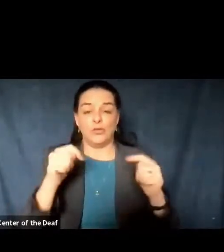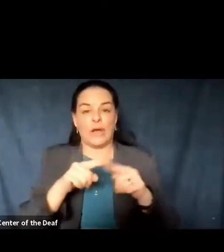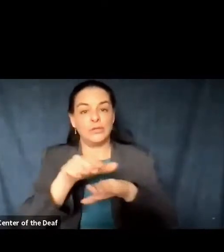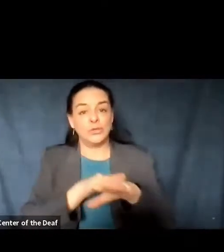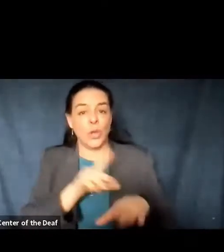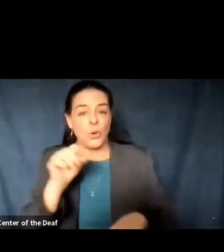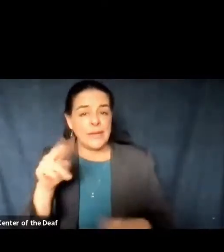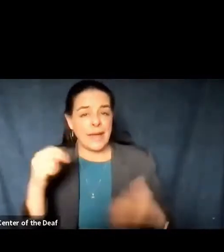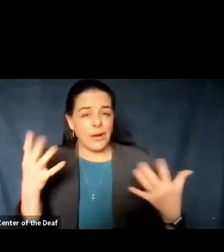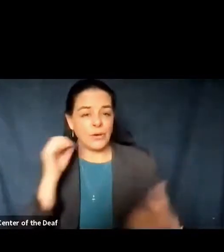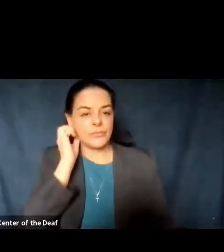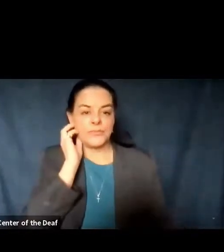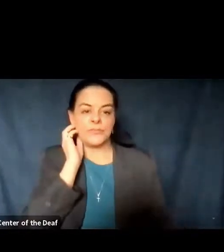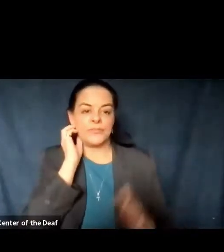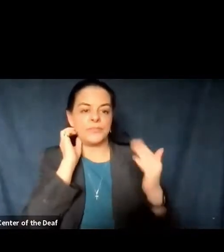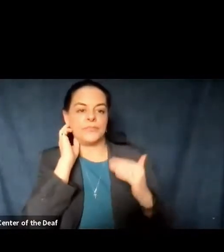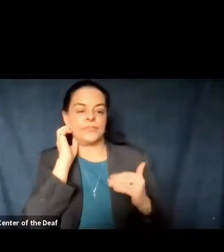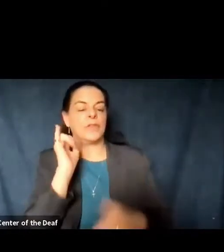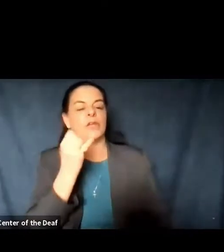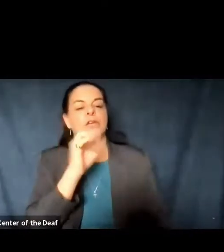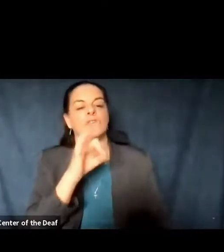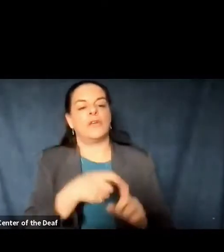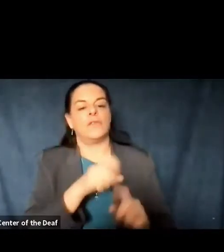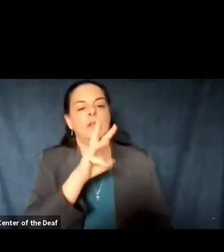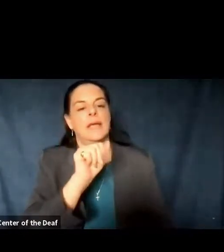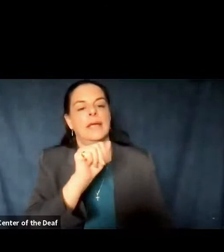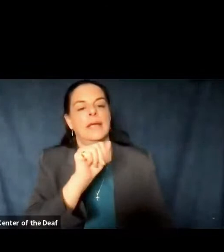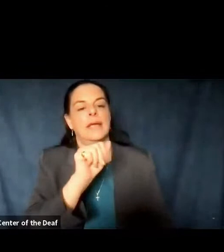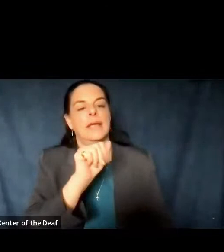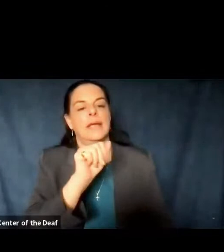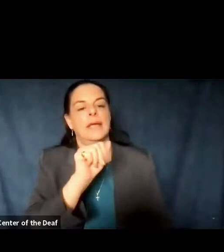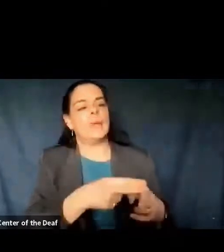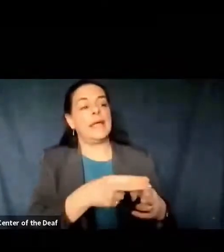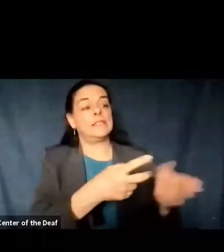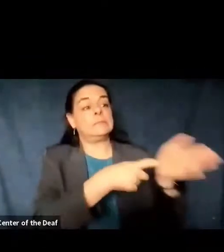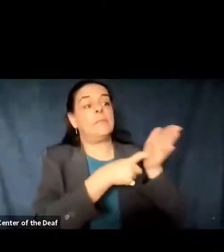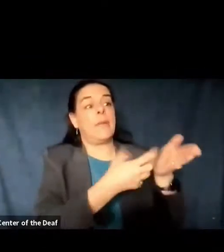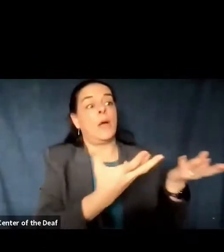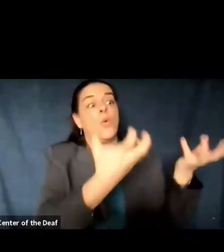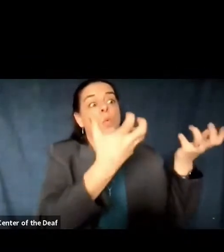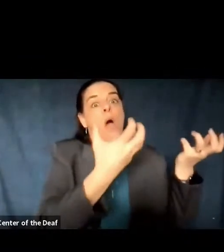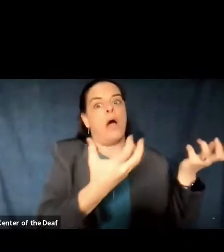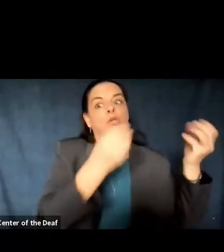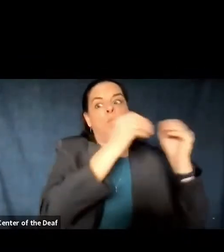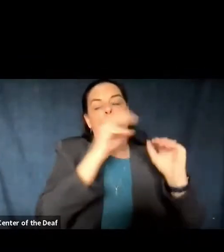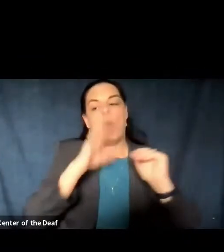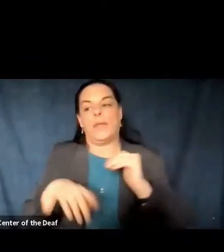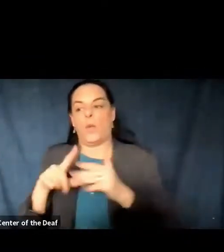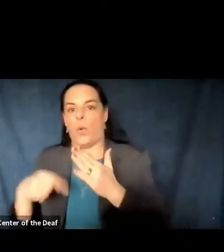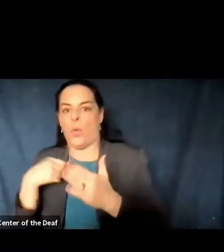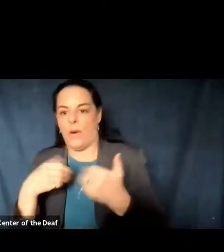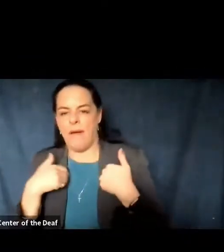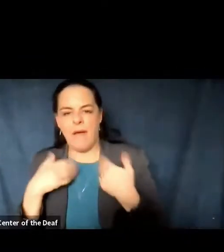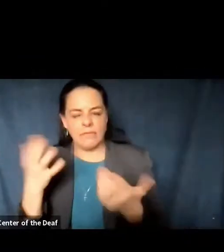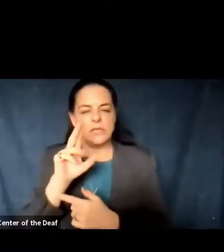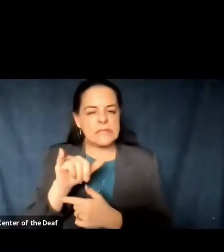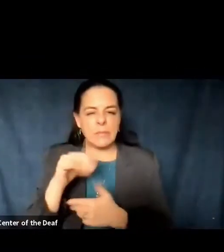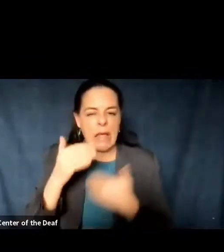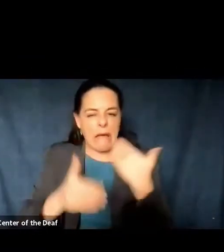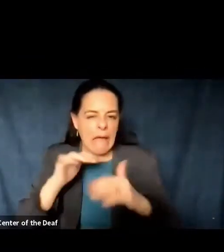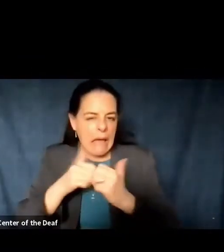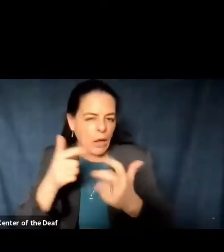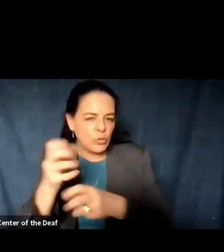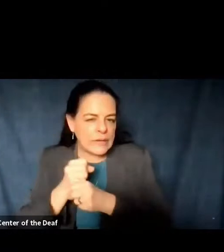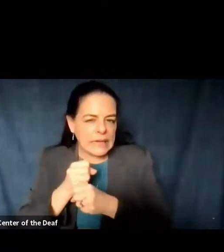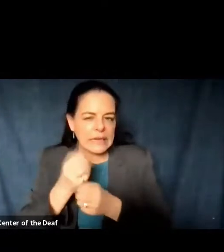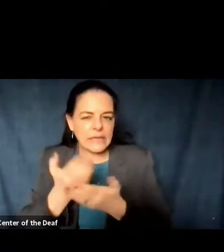From Jeff with WATE, you mentioned demand outpacing supply. What does the supply process look like? And then his questions, to